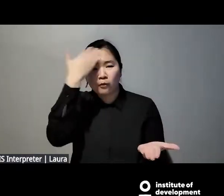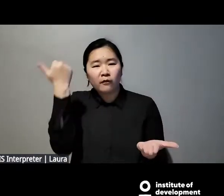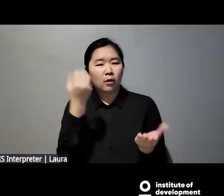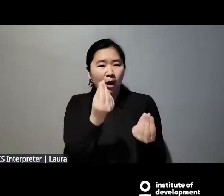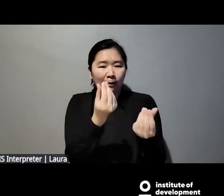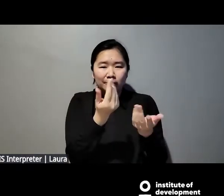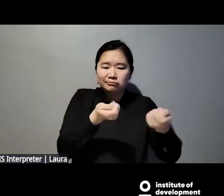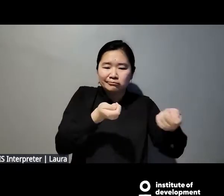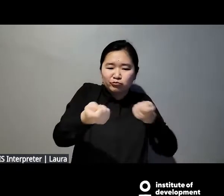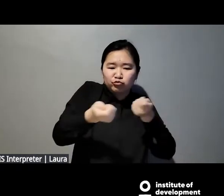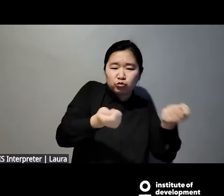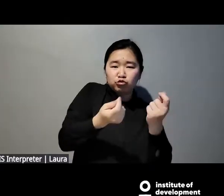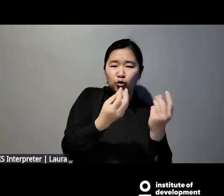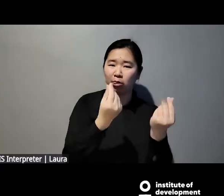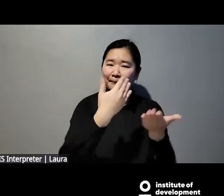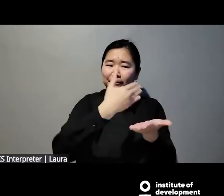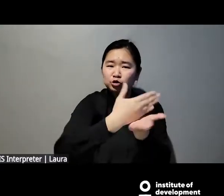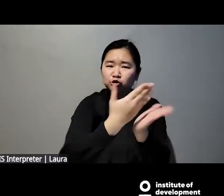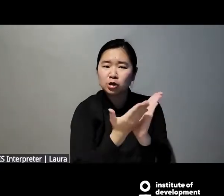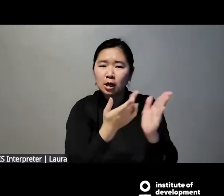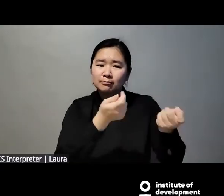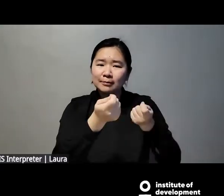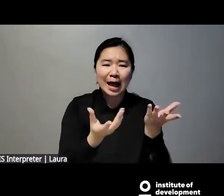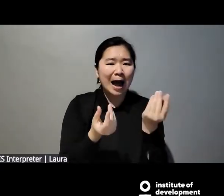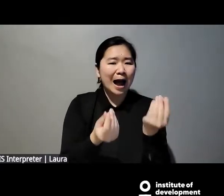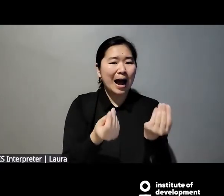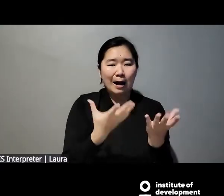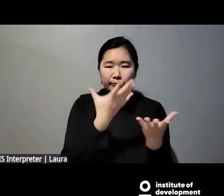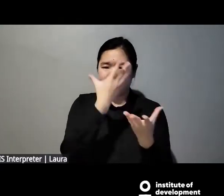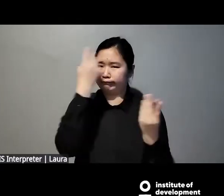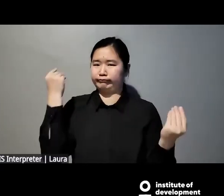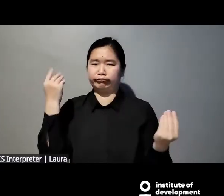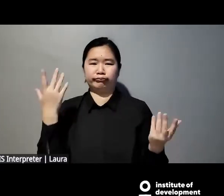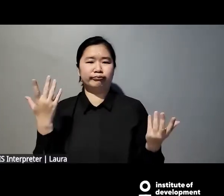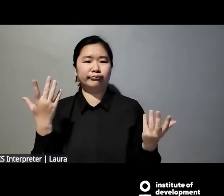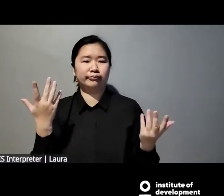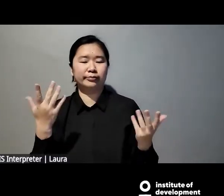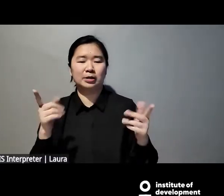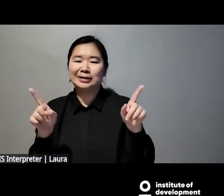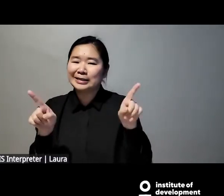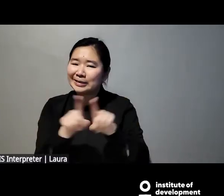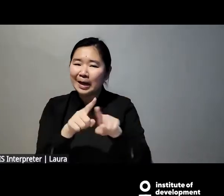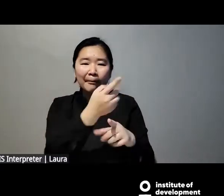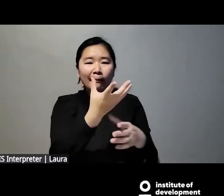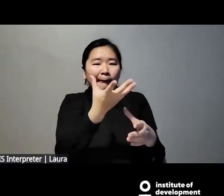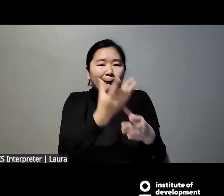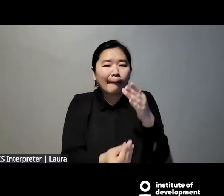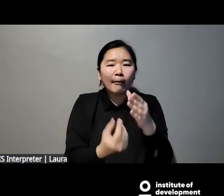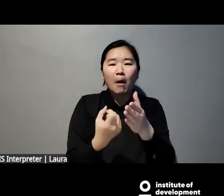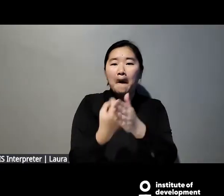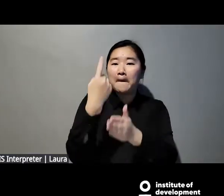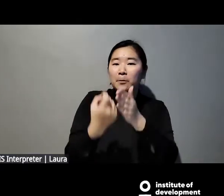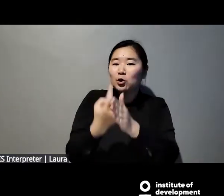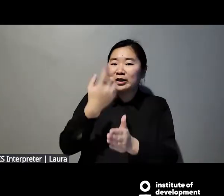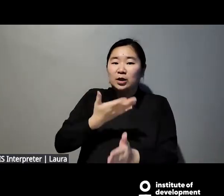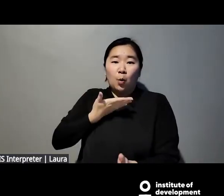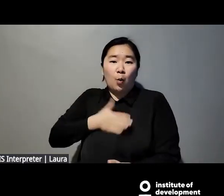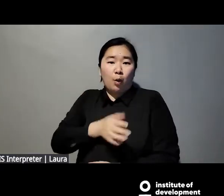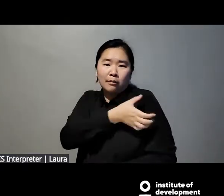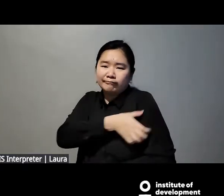INGOs must be the one to challenge the status quo of international development and work to ensure